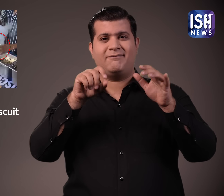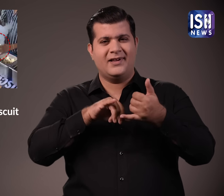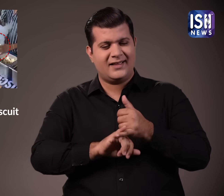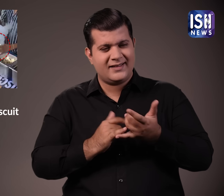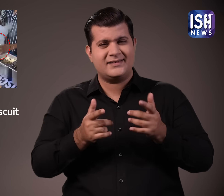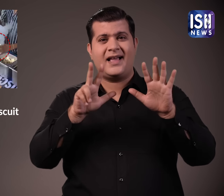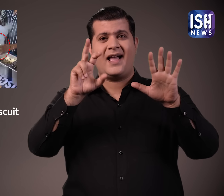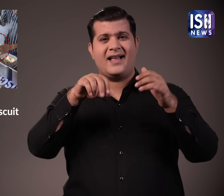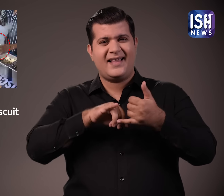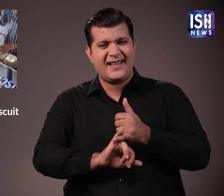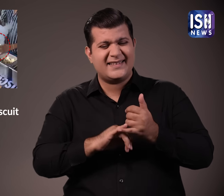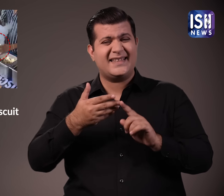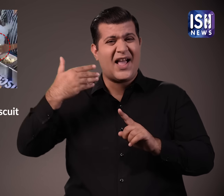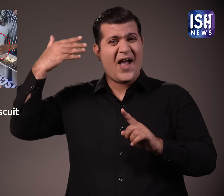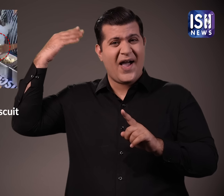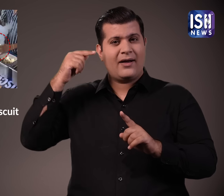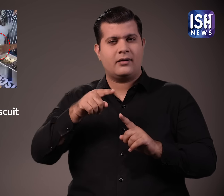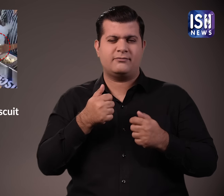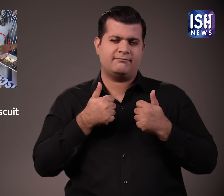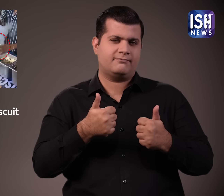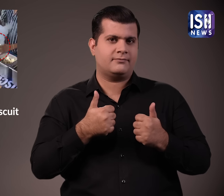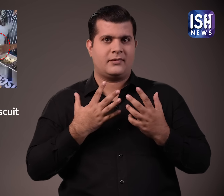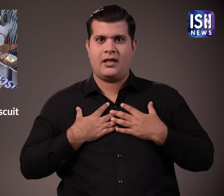70s and 80s, people's health and food were good.